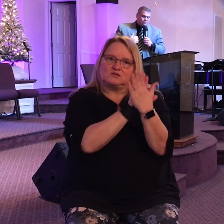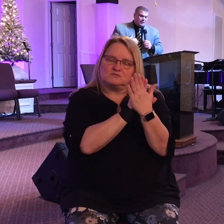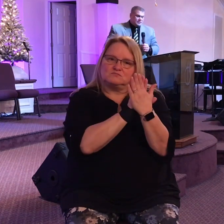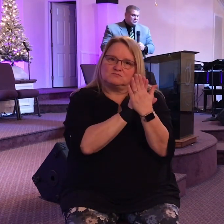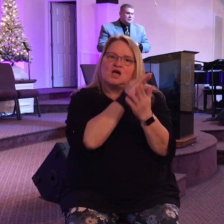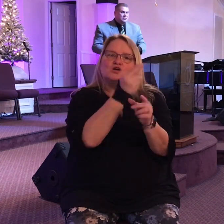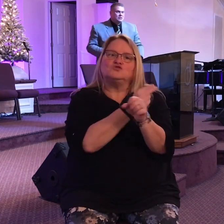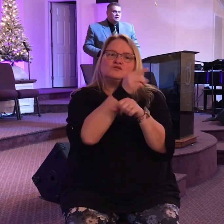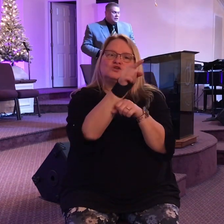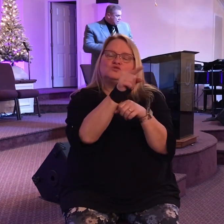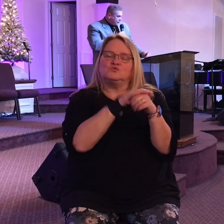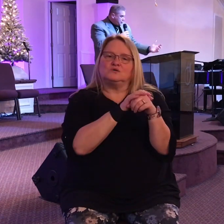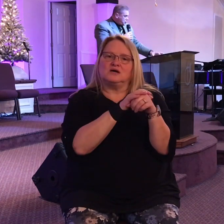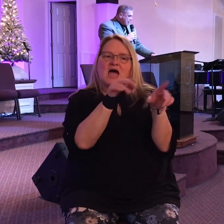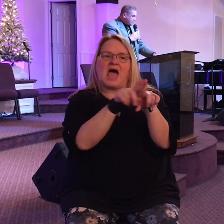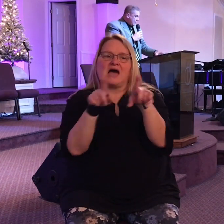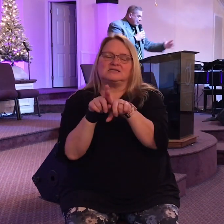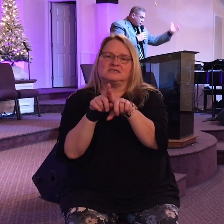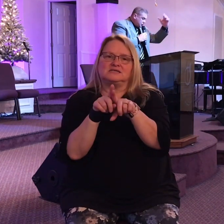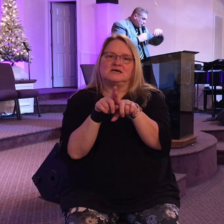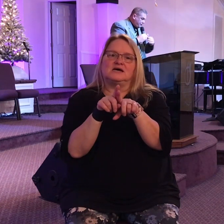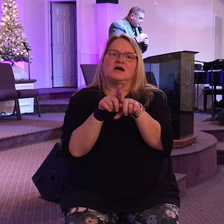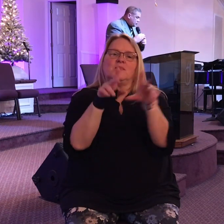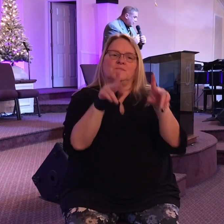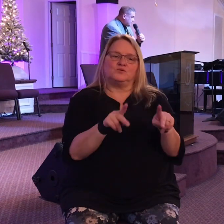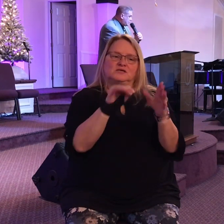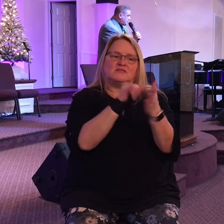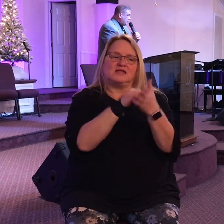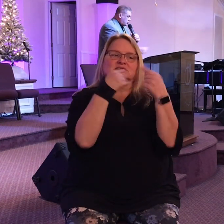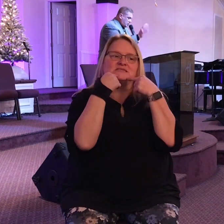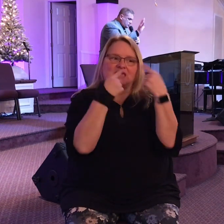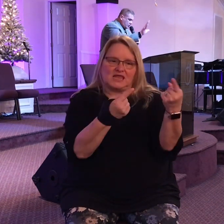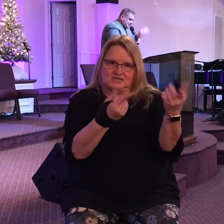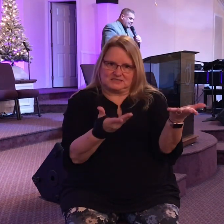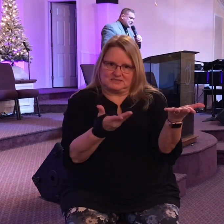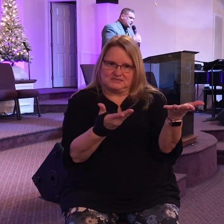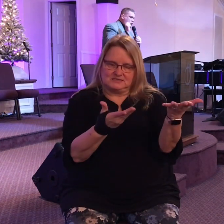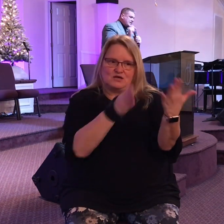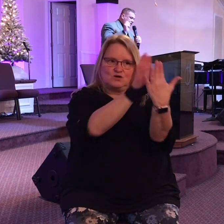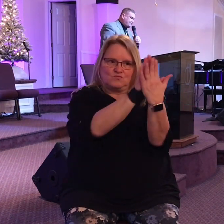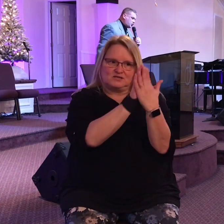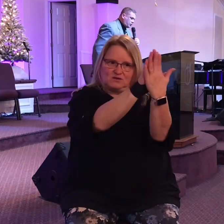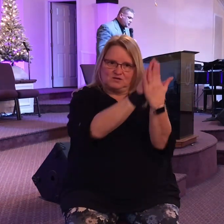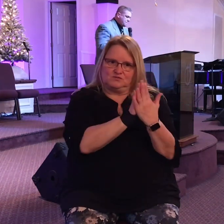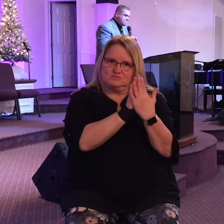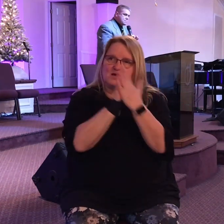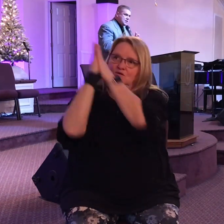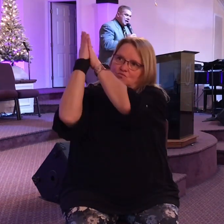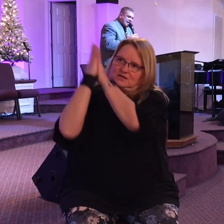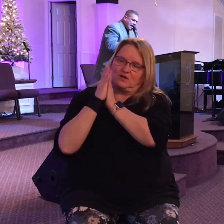his mouthpiece. Ephesians chapter 5, verses 25 through 27, it says, Christ loved the